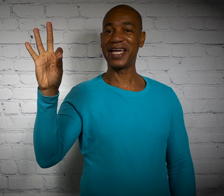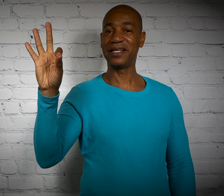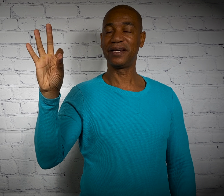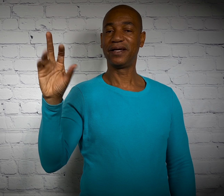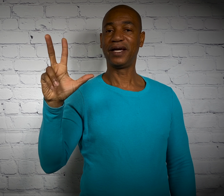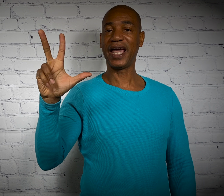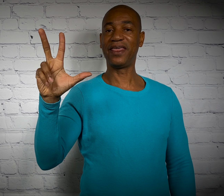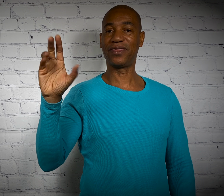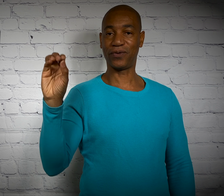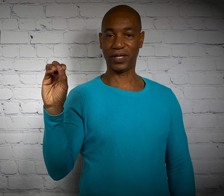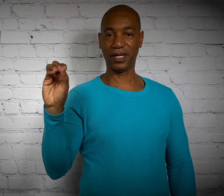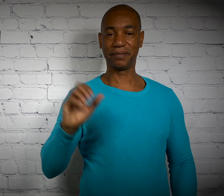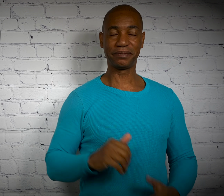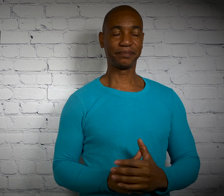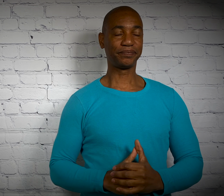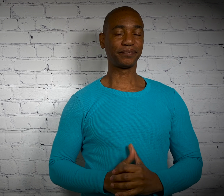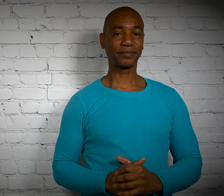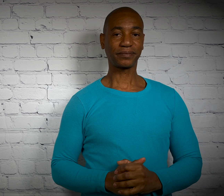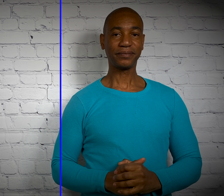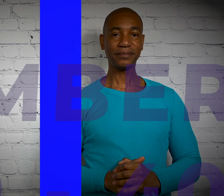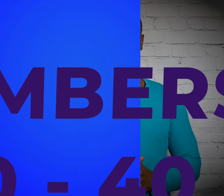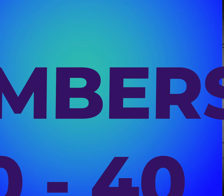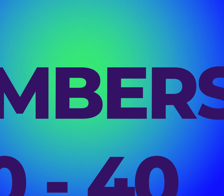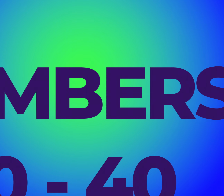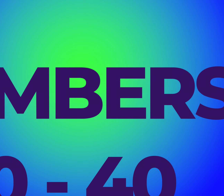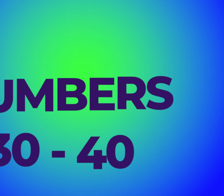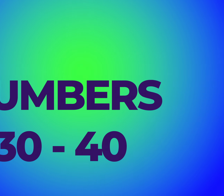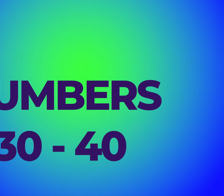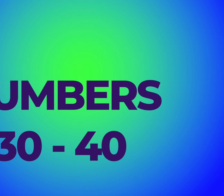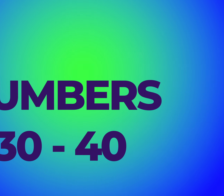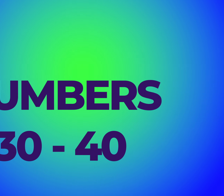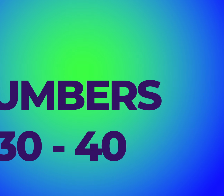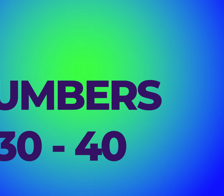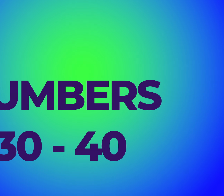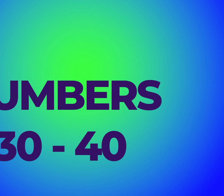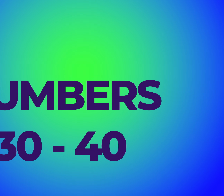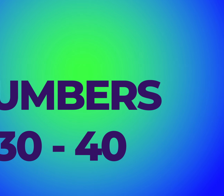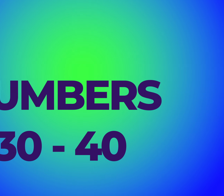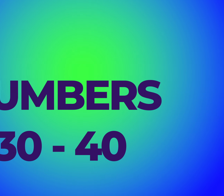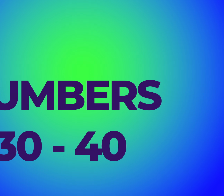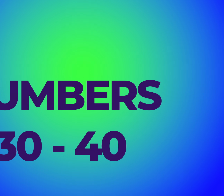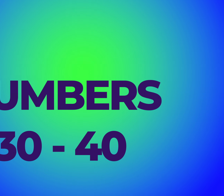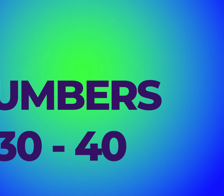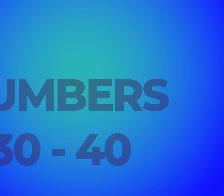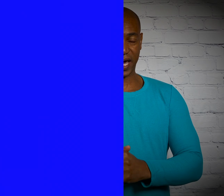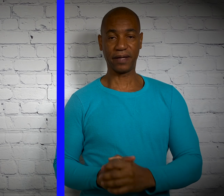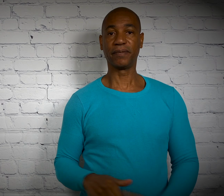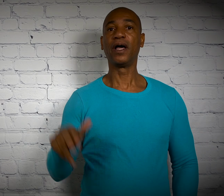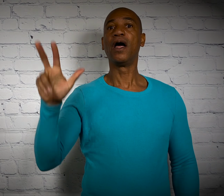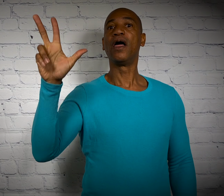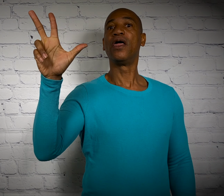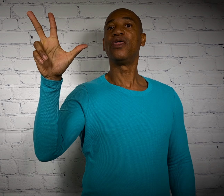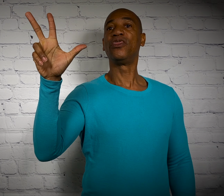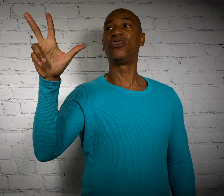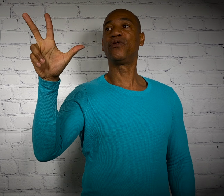29, and 30. Are you ready for 30 through 40? Okay.